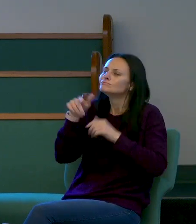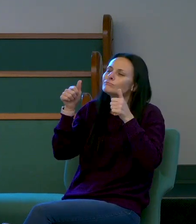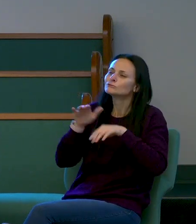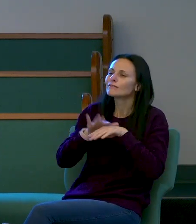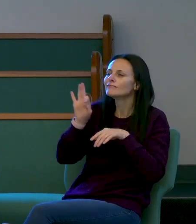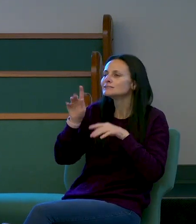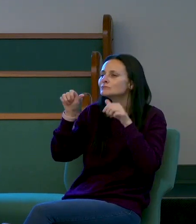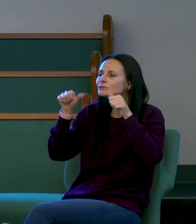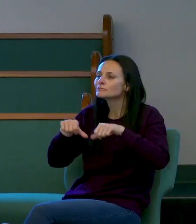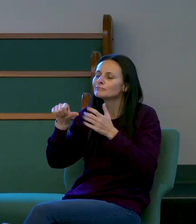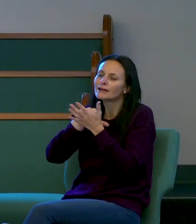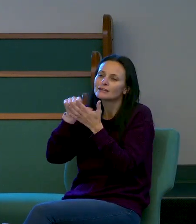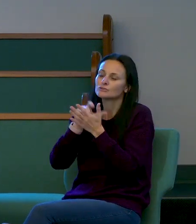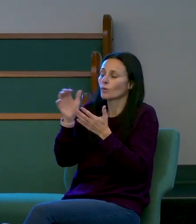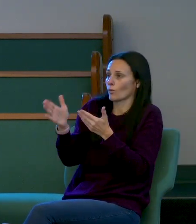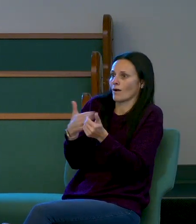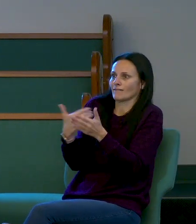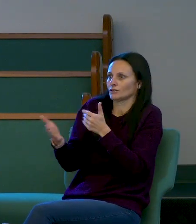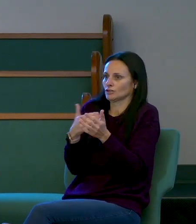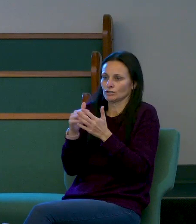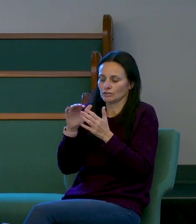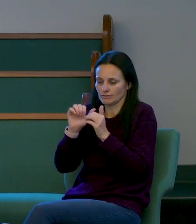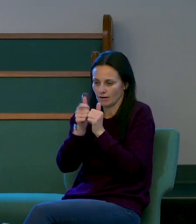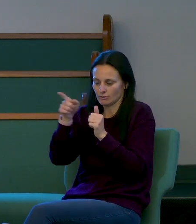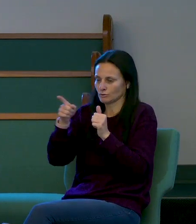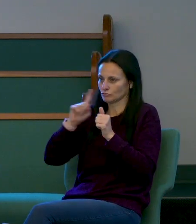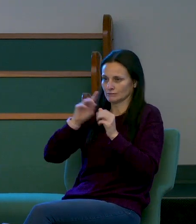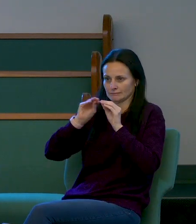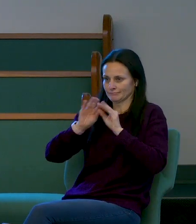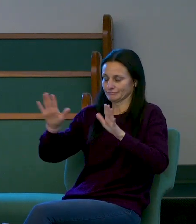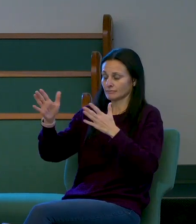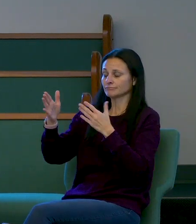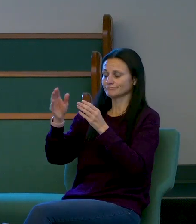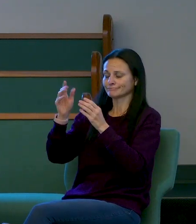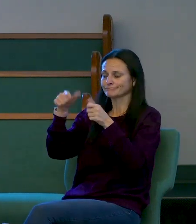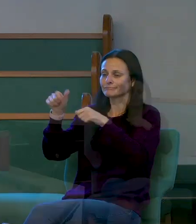Facebook pages or wherever, whatever, however you spread whatever you think.